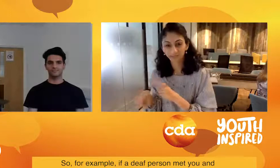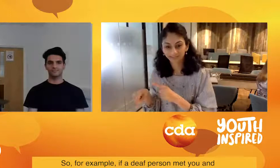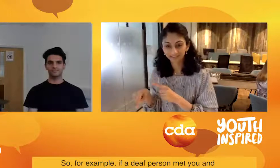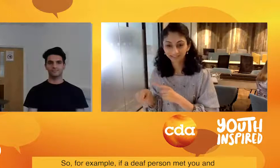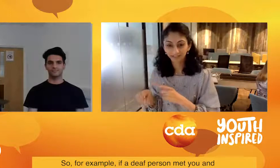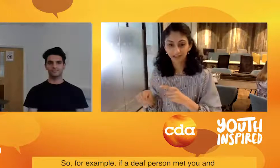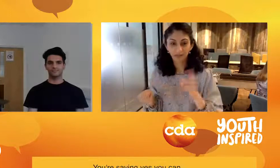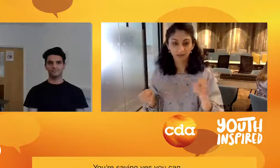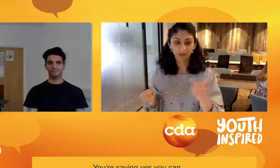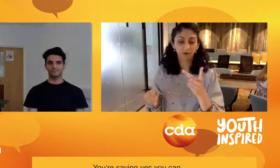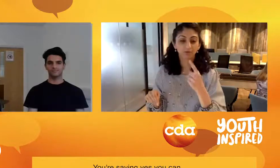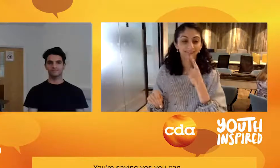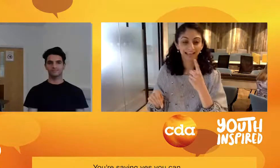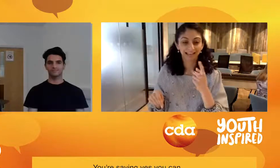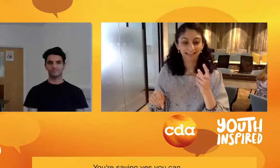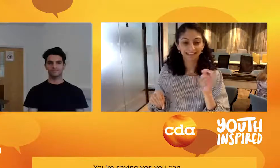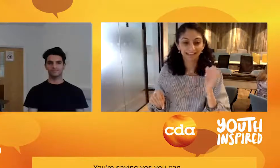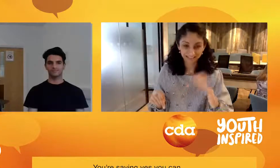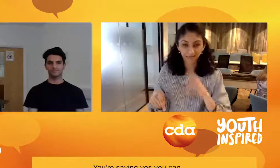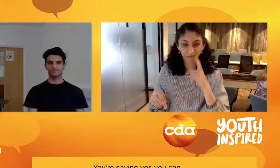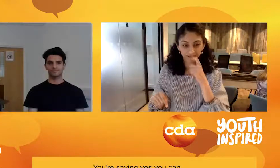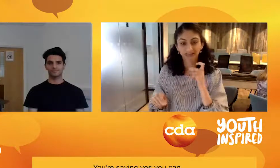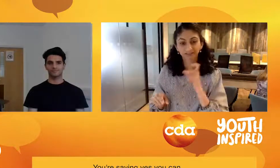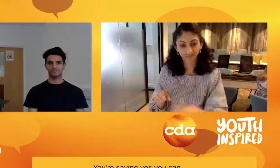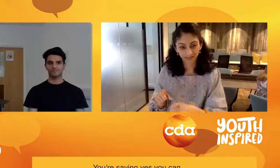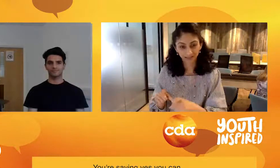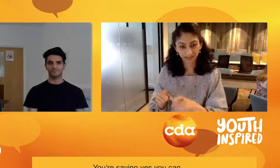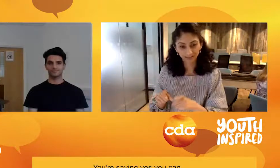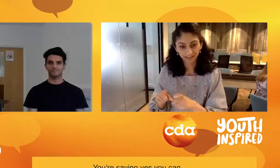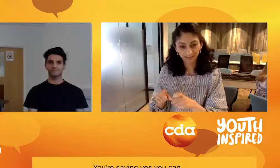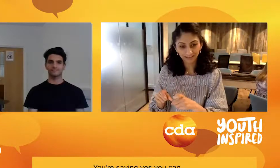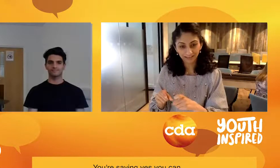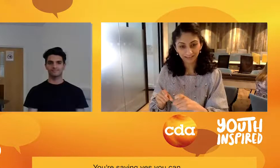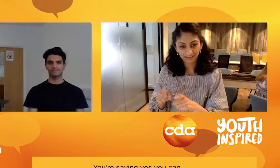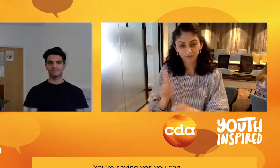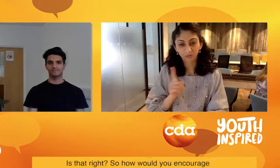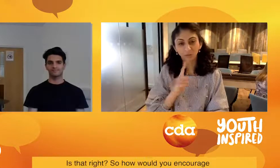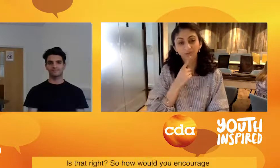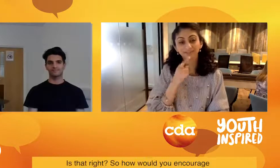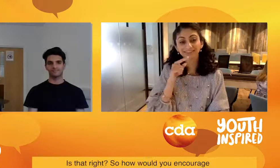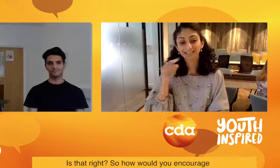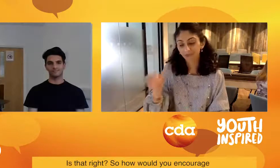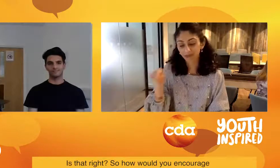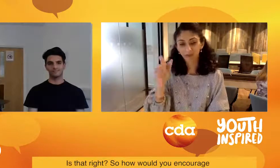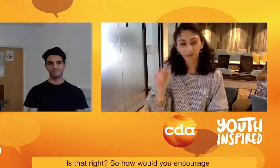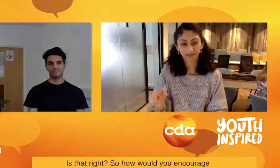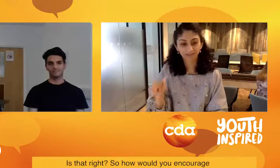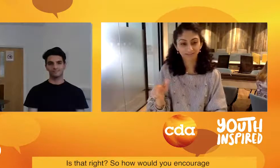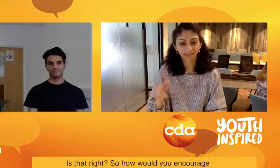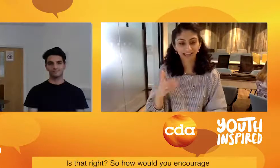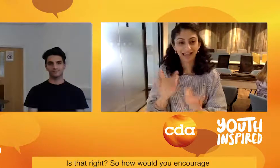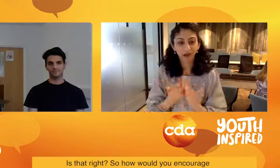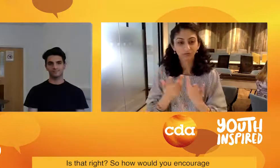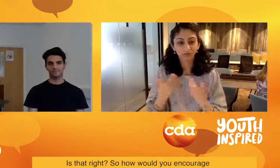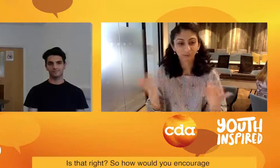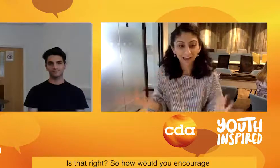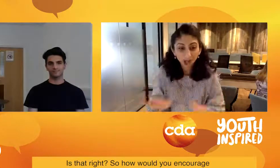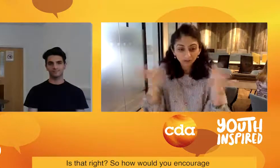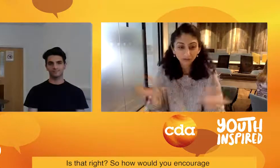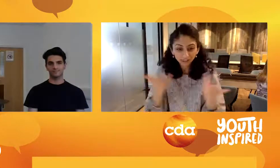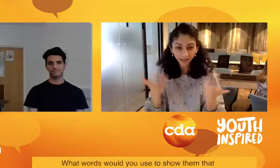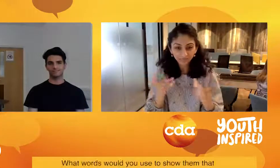met you and they said, I can't do this and I can't do this, you're saying, yes, you can. Is that right? So how